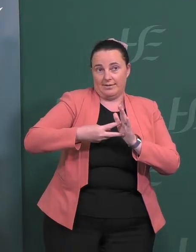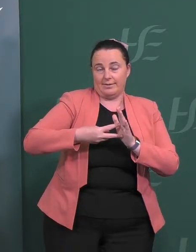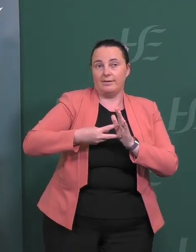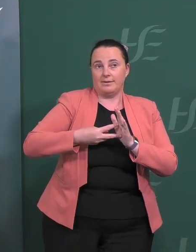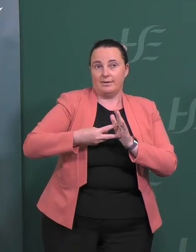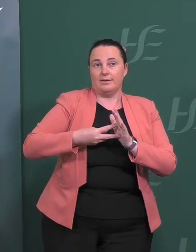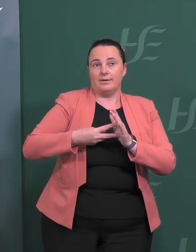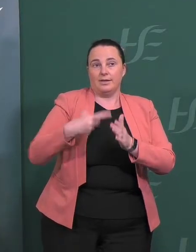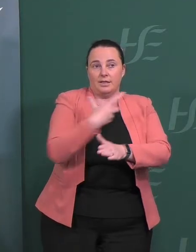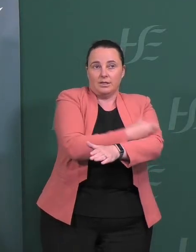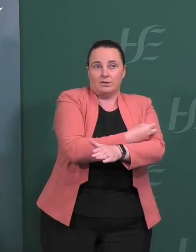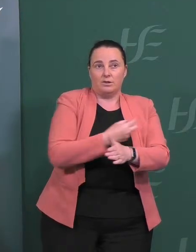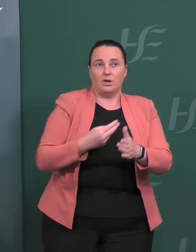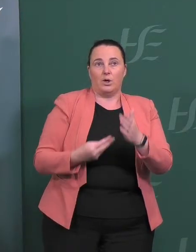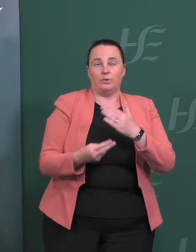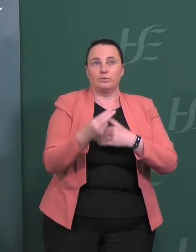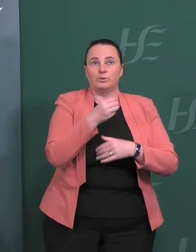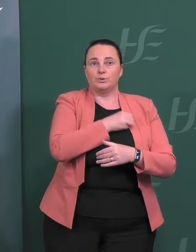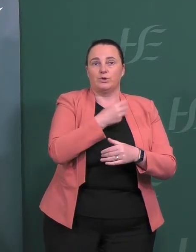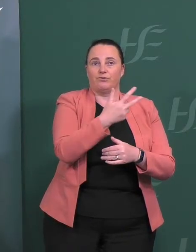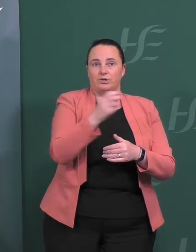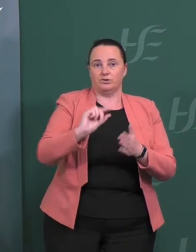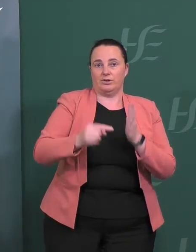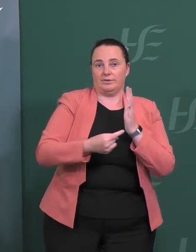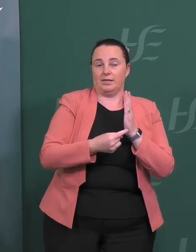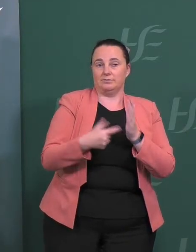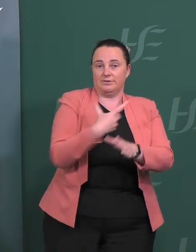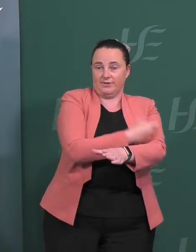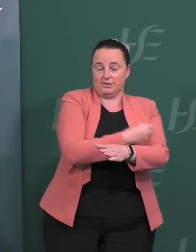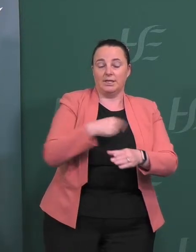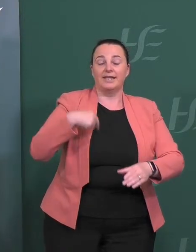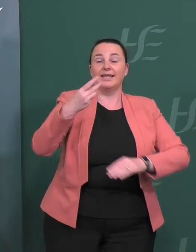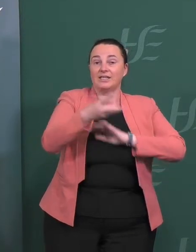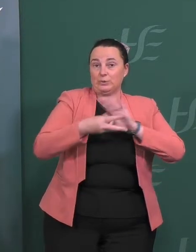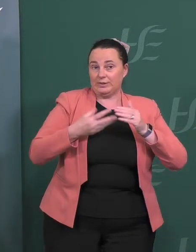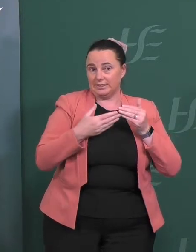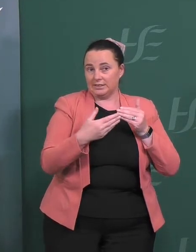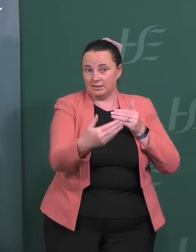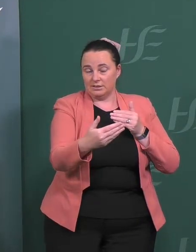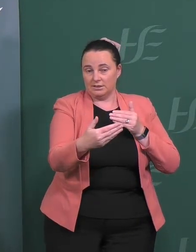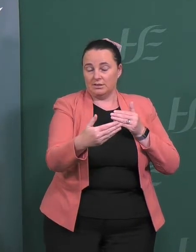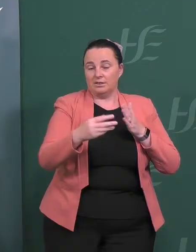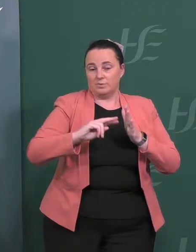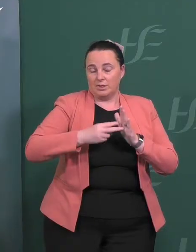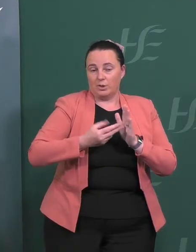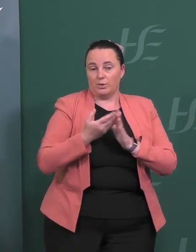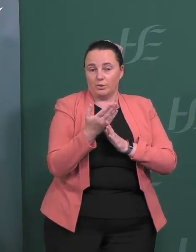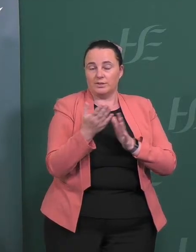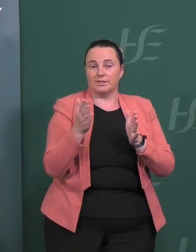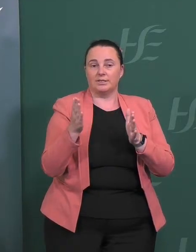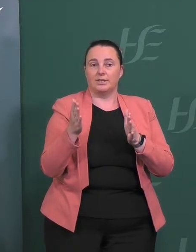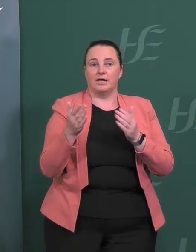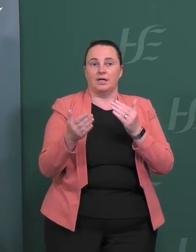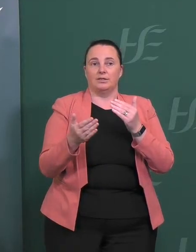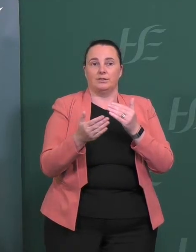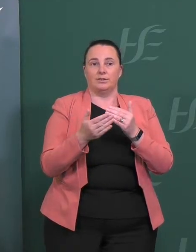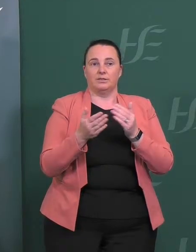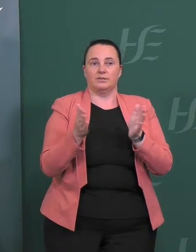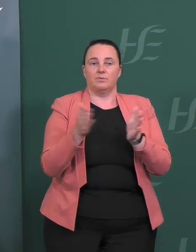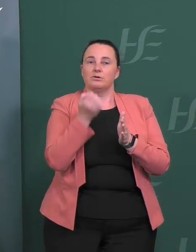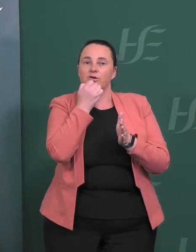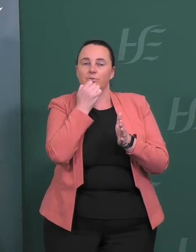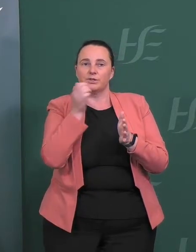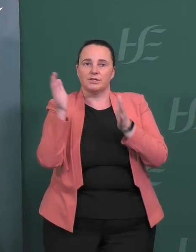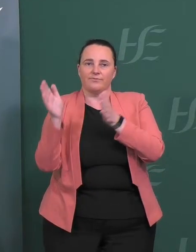to administer up to 300,000 vaccines again. And next week, as we start to work through smaller numbers